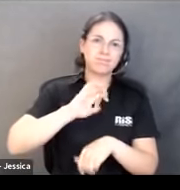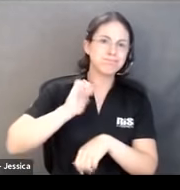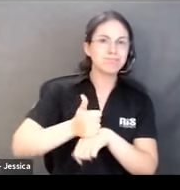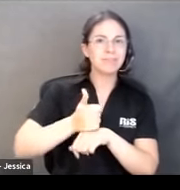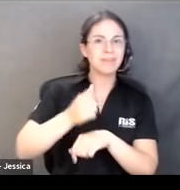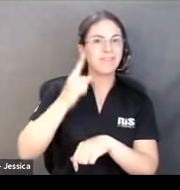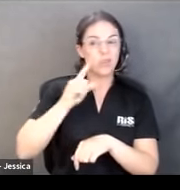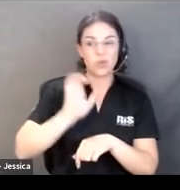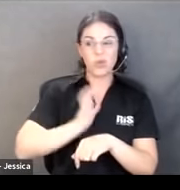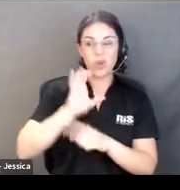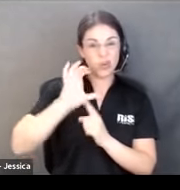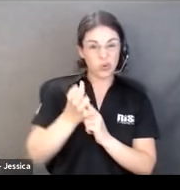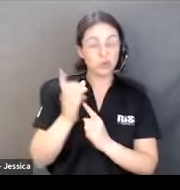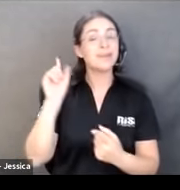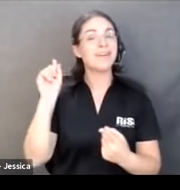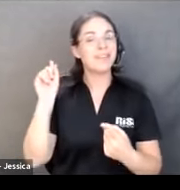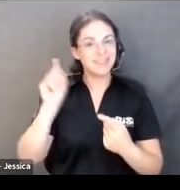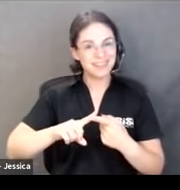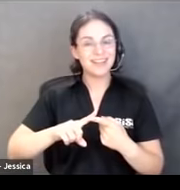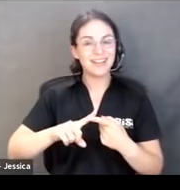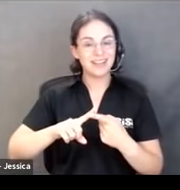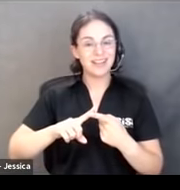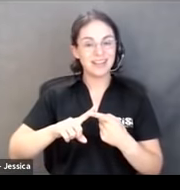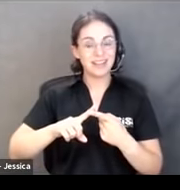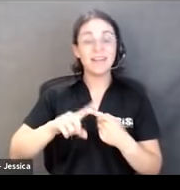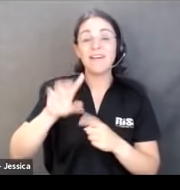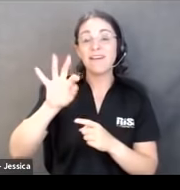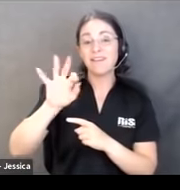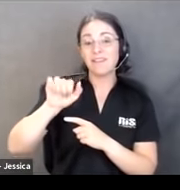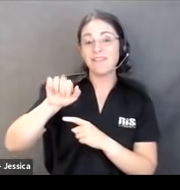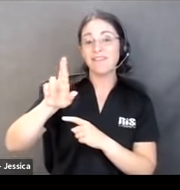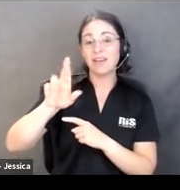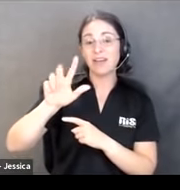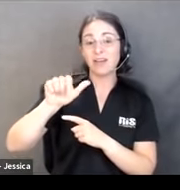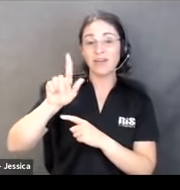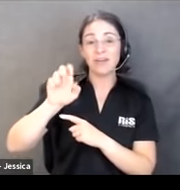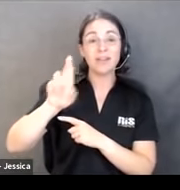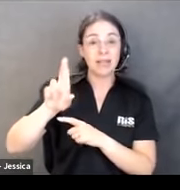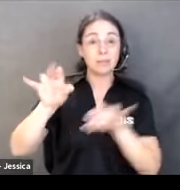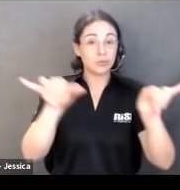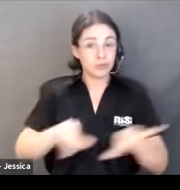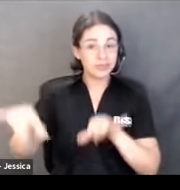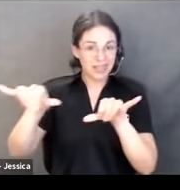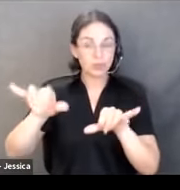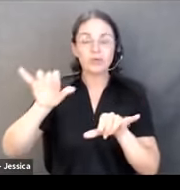until really the passage of the Fair Labor Standards Act, which set a 40-hour work week.